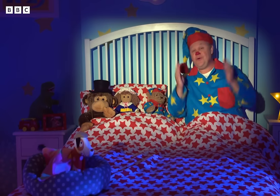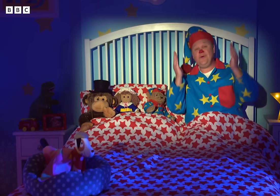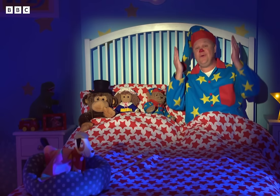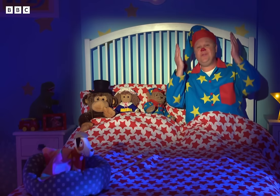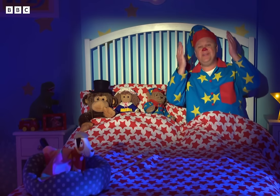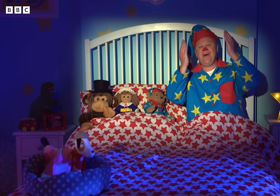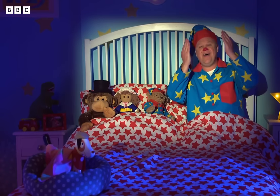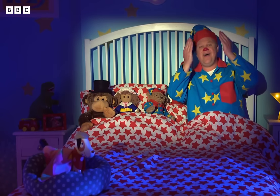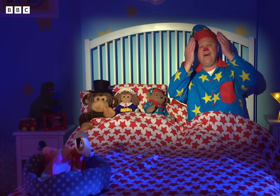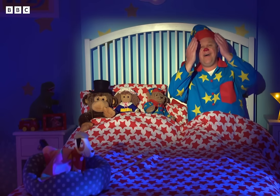good